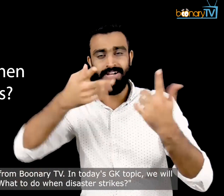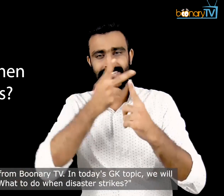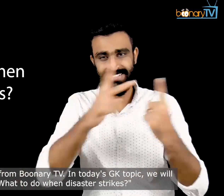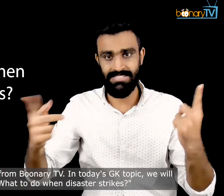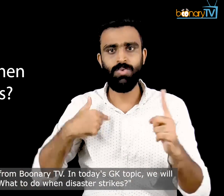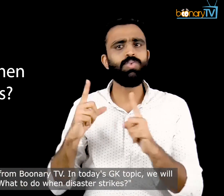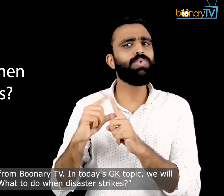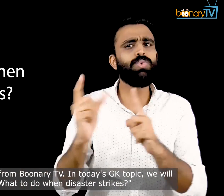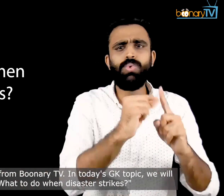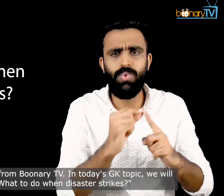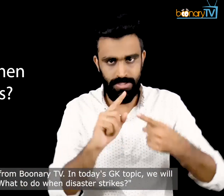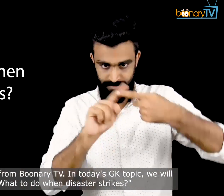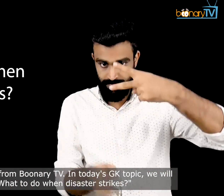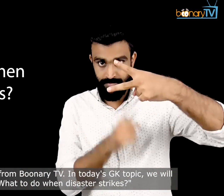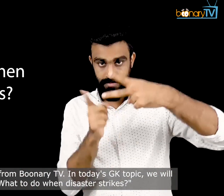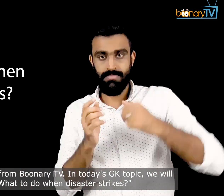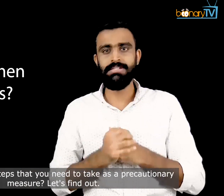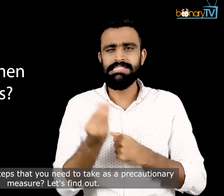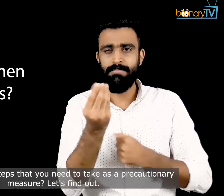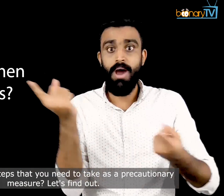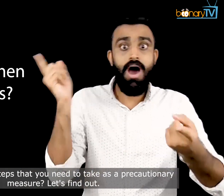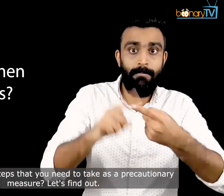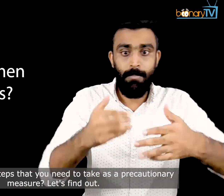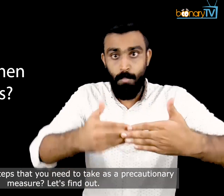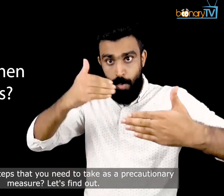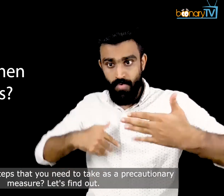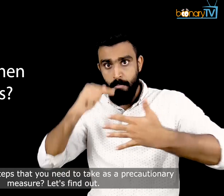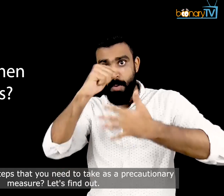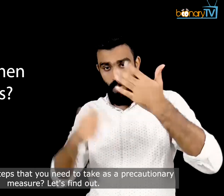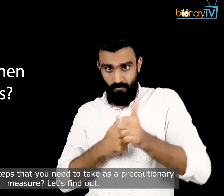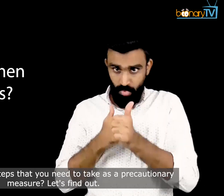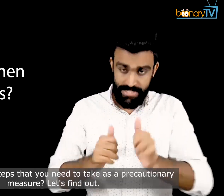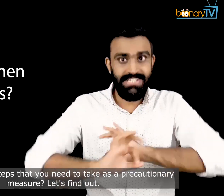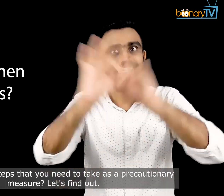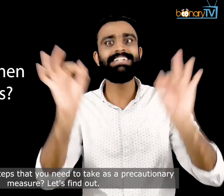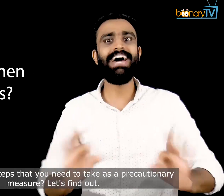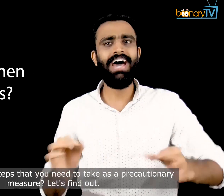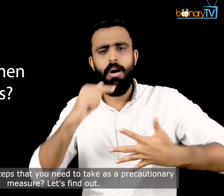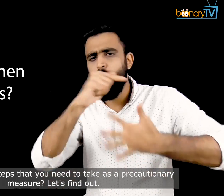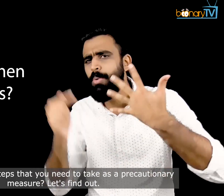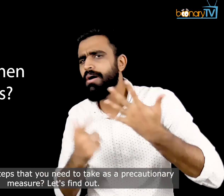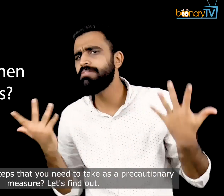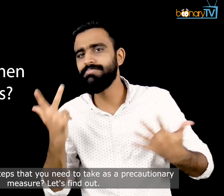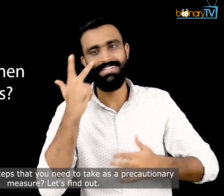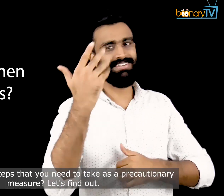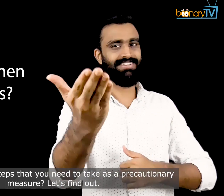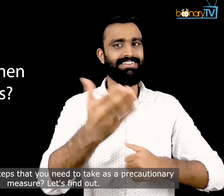when disaster strikes. What are some steps that you need to take as a precautionary measure? Let's find out.